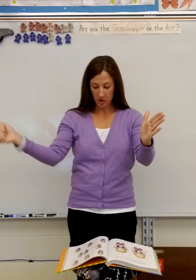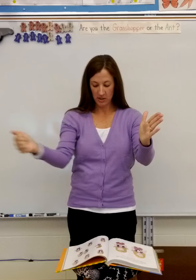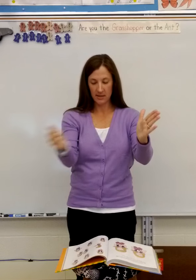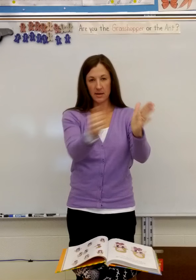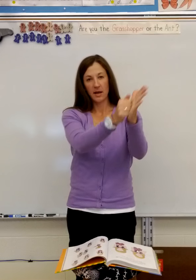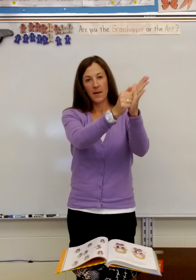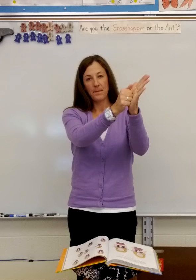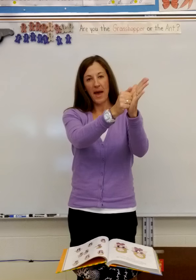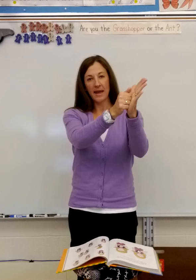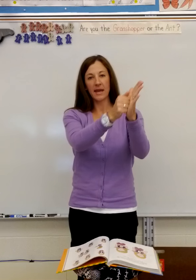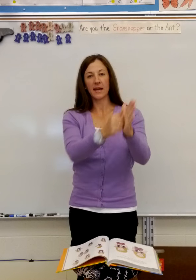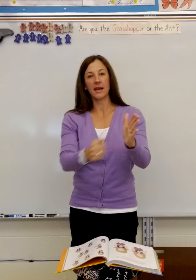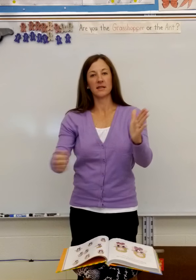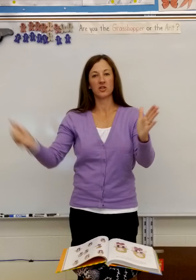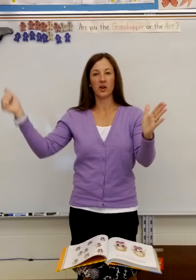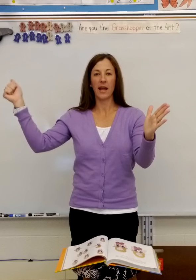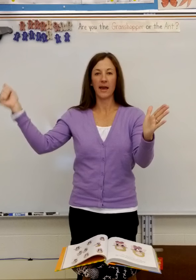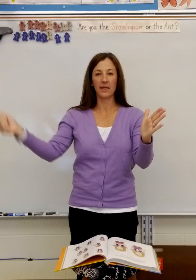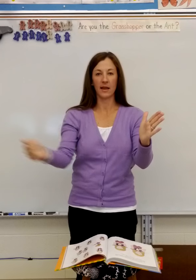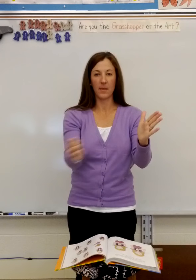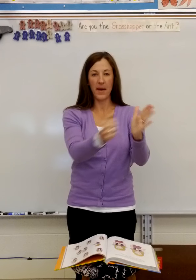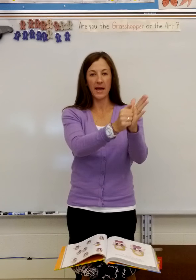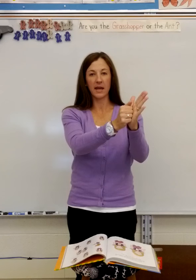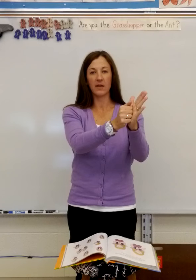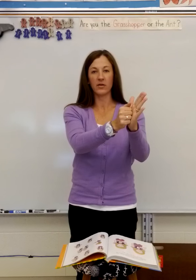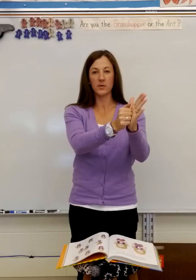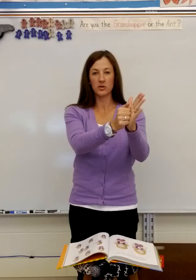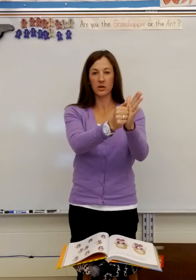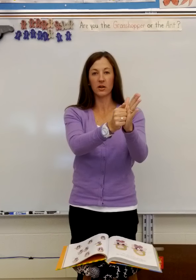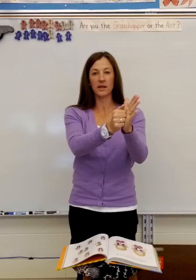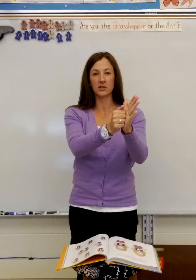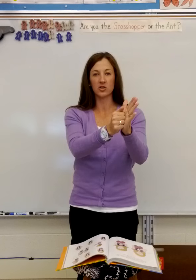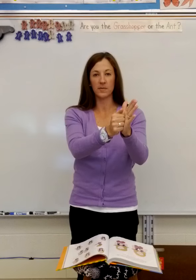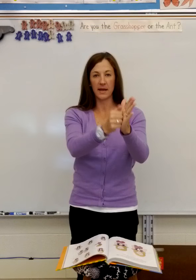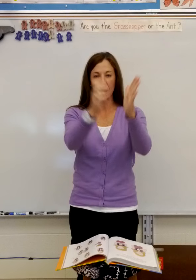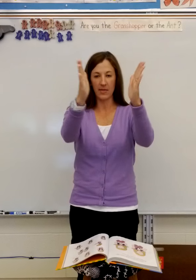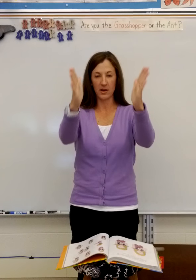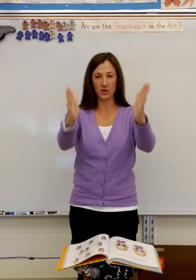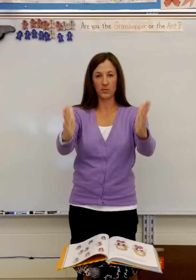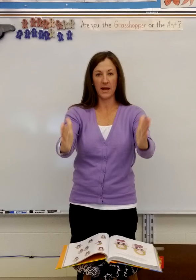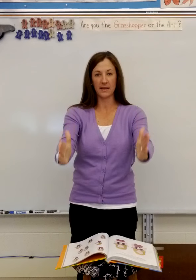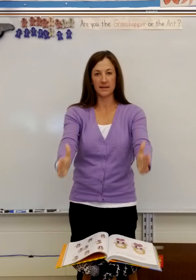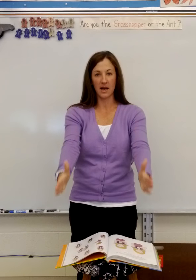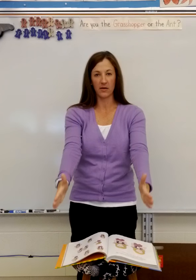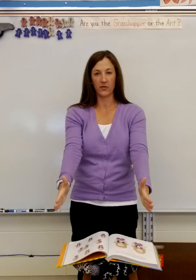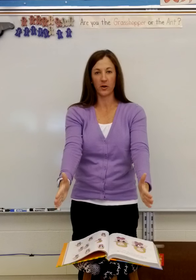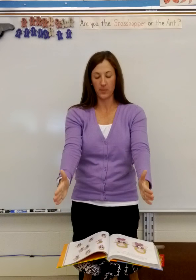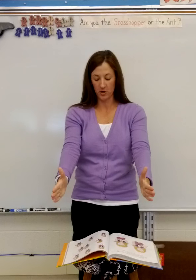She's banging against her hand like the banging of a musical instrument, and then you make the sign for a person.